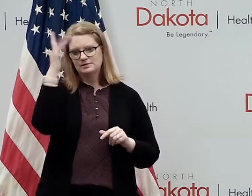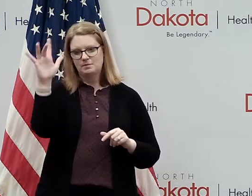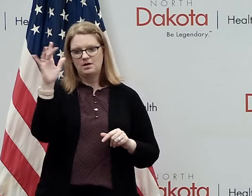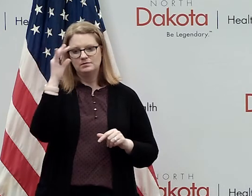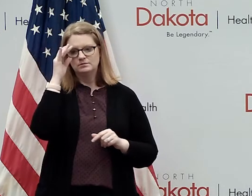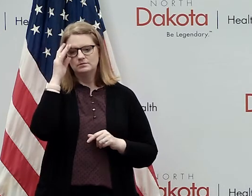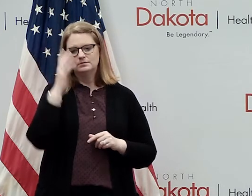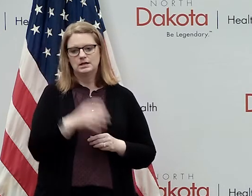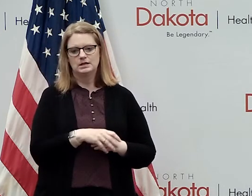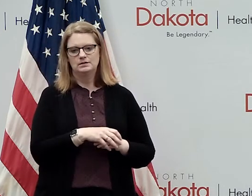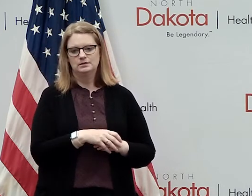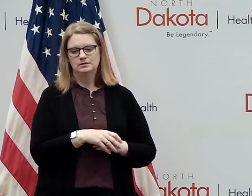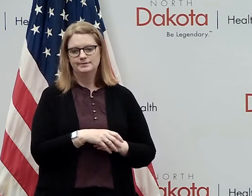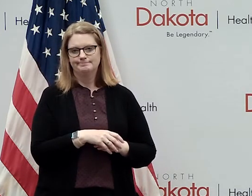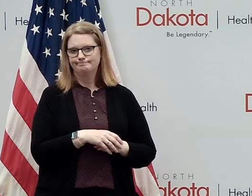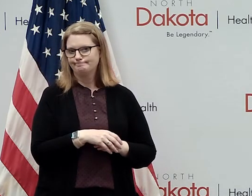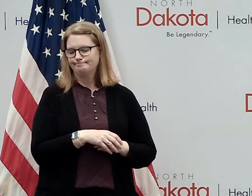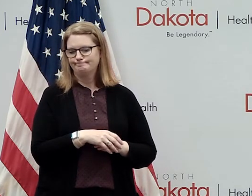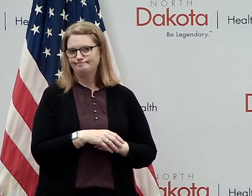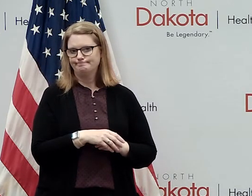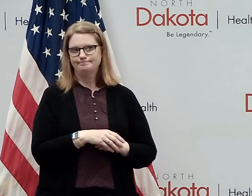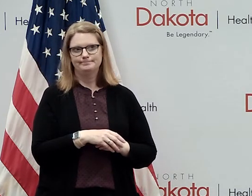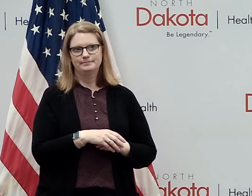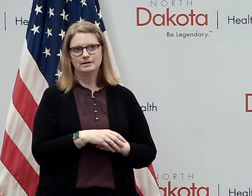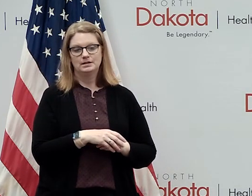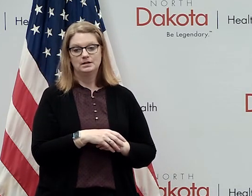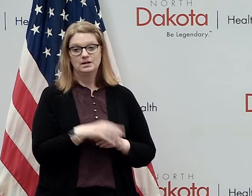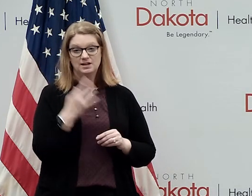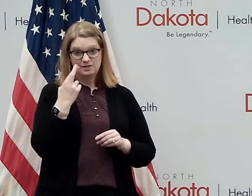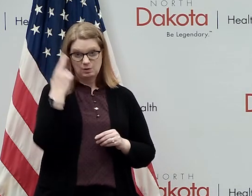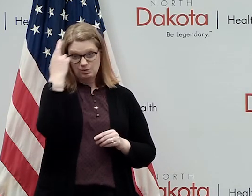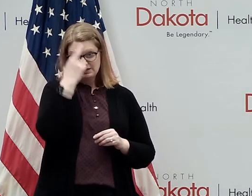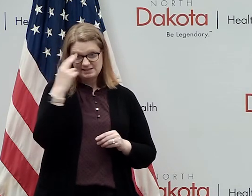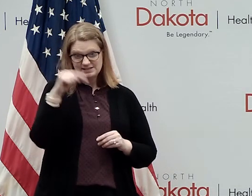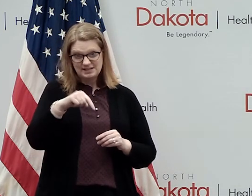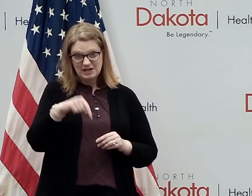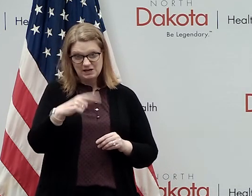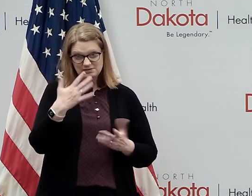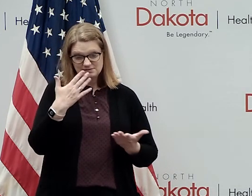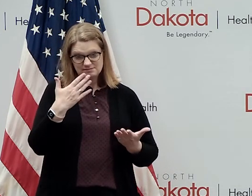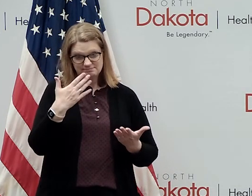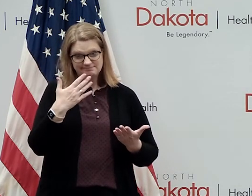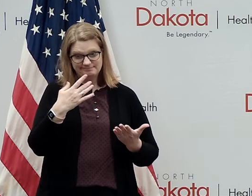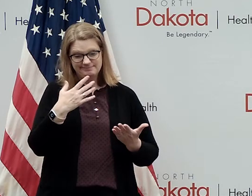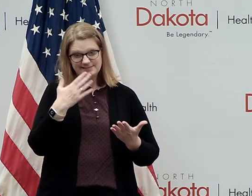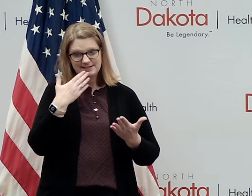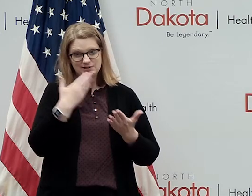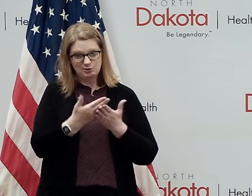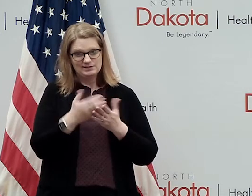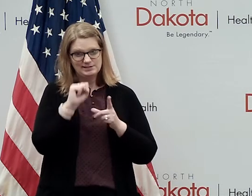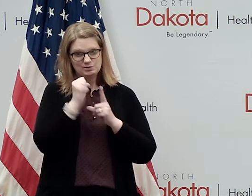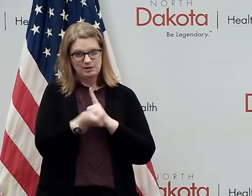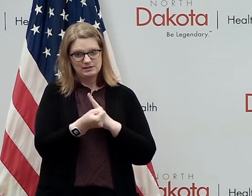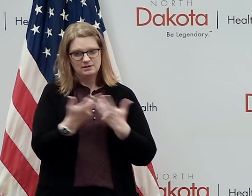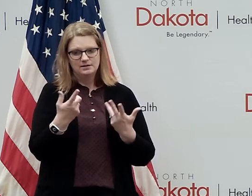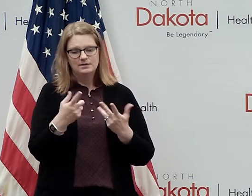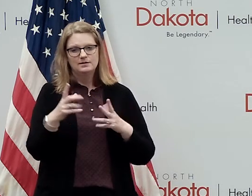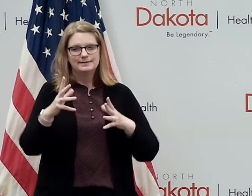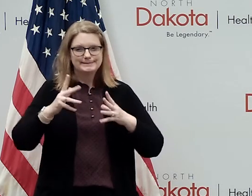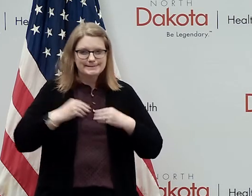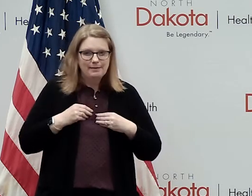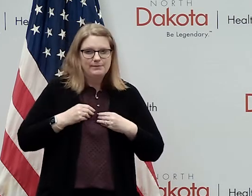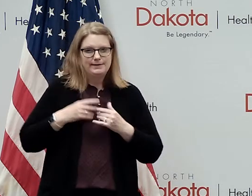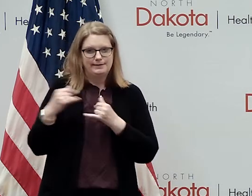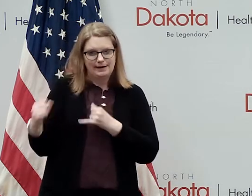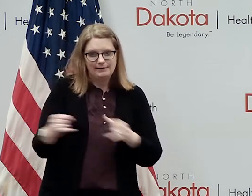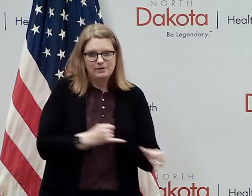want to say again, one of the reasons we're in the good position we are is that people have just used good individual responsibility.